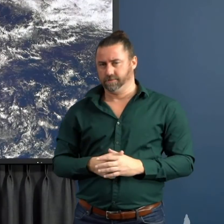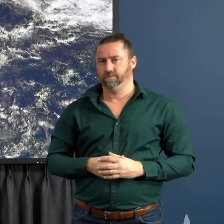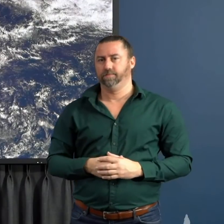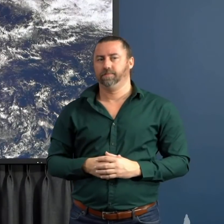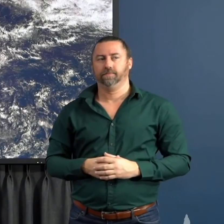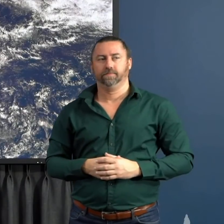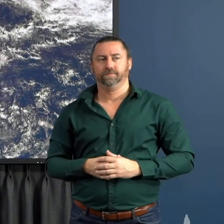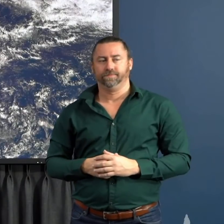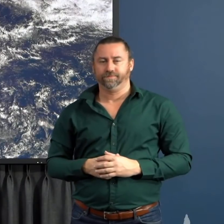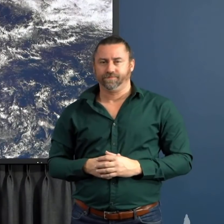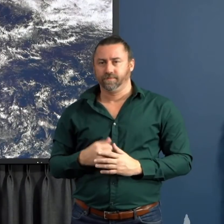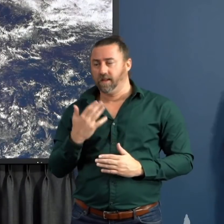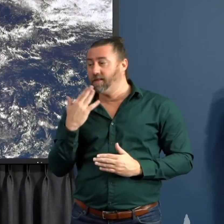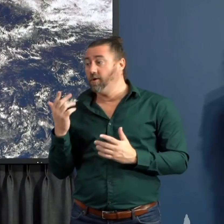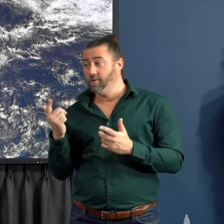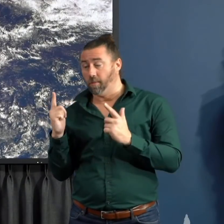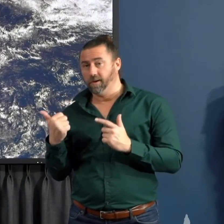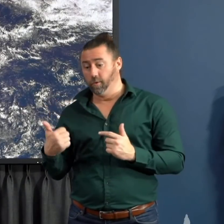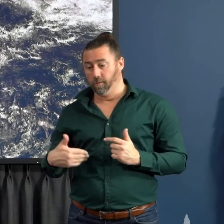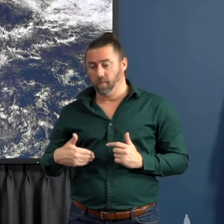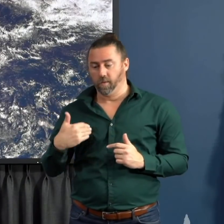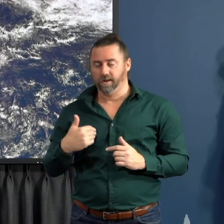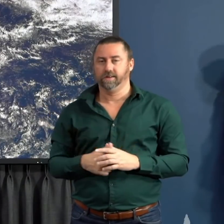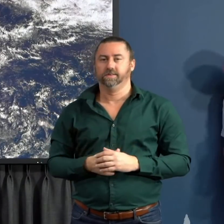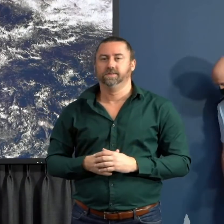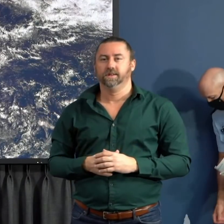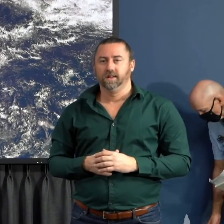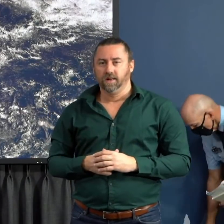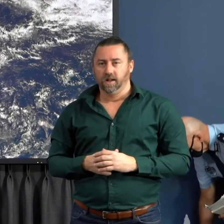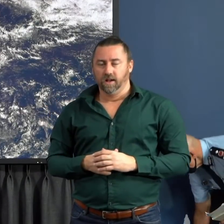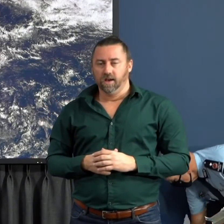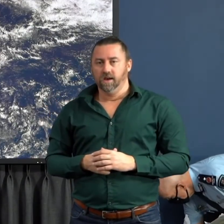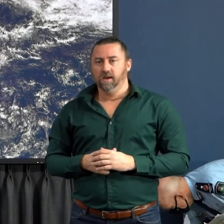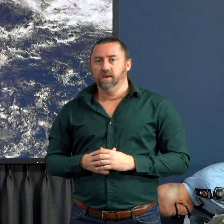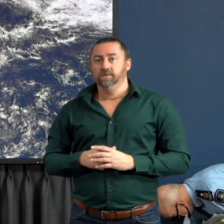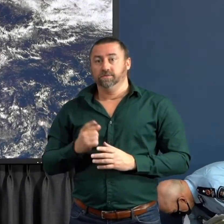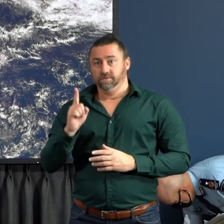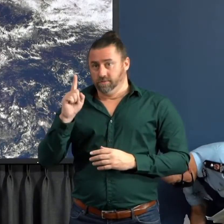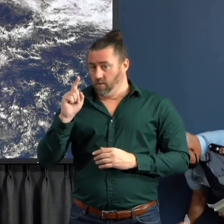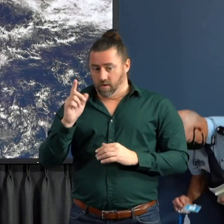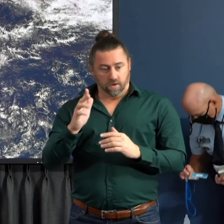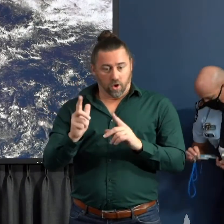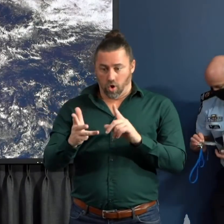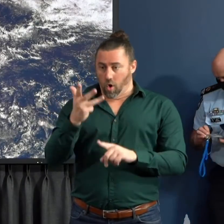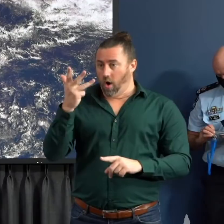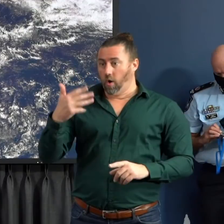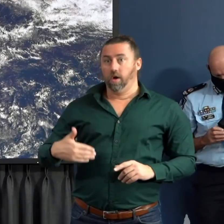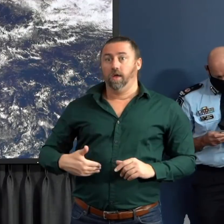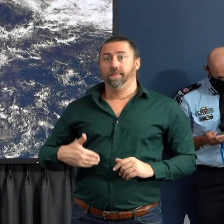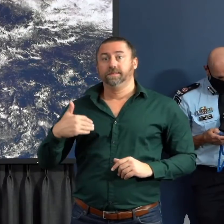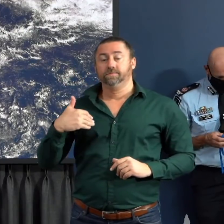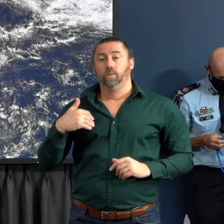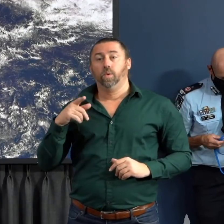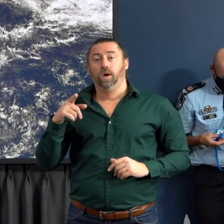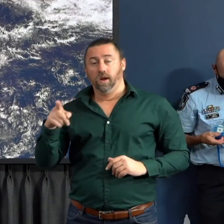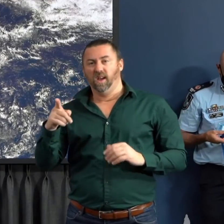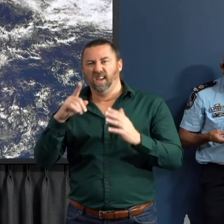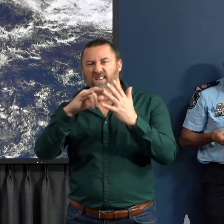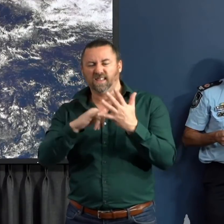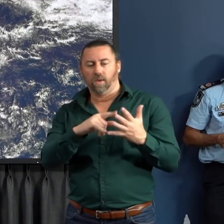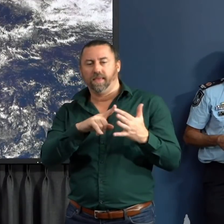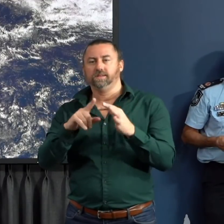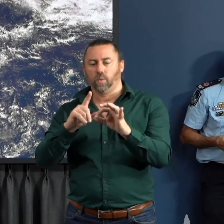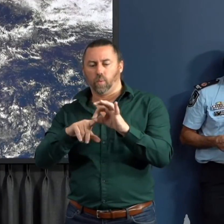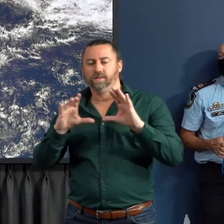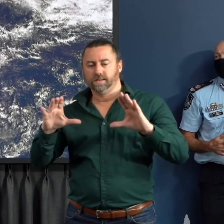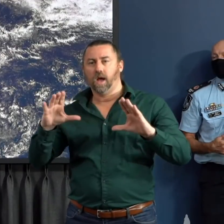Thank you, Premier. Good morning. As it currently stands at 9 a.m. this morning, the current level of the South East Queensland